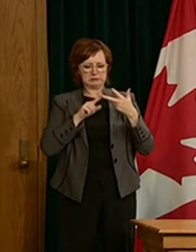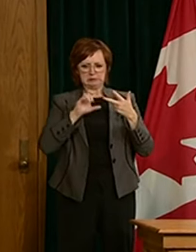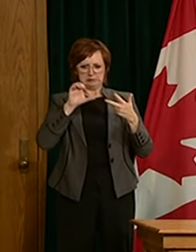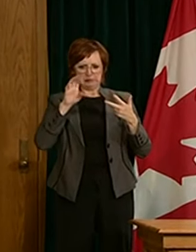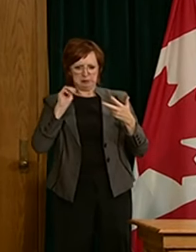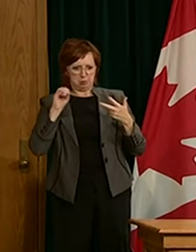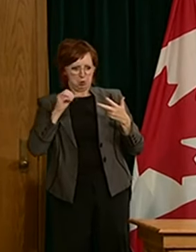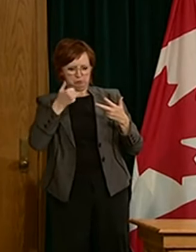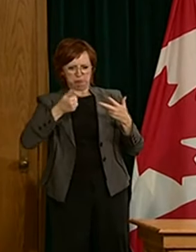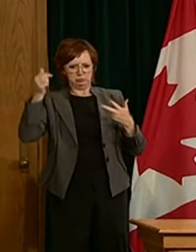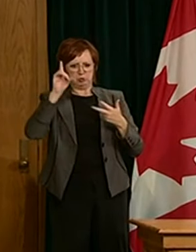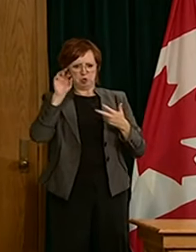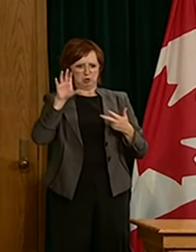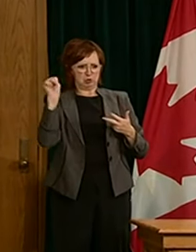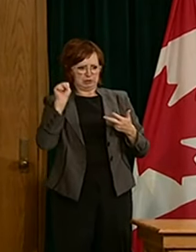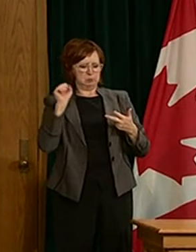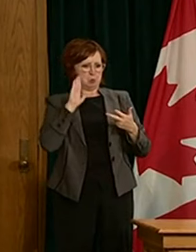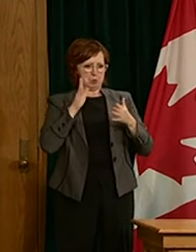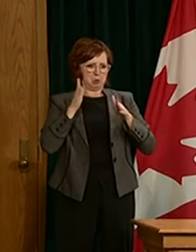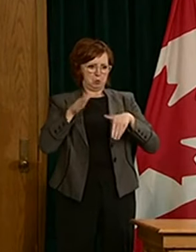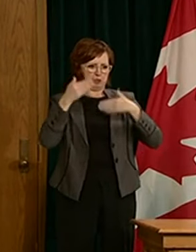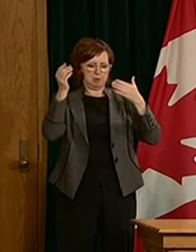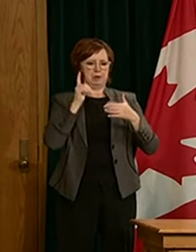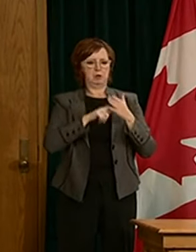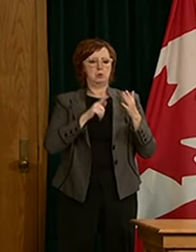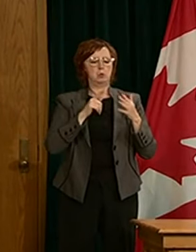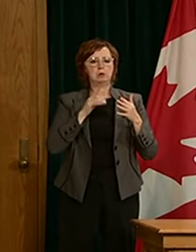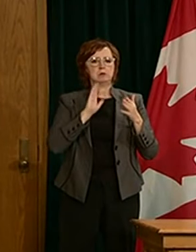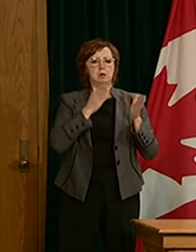Health Officer as he makes good recommendations to the public.